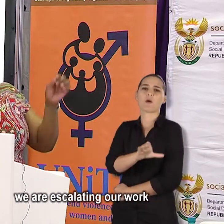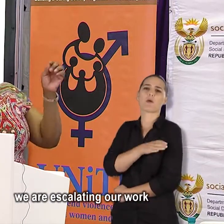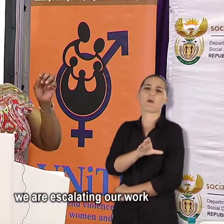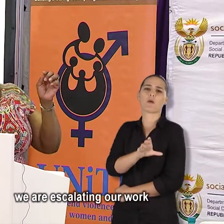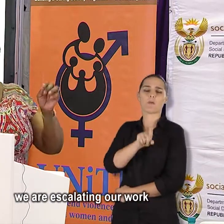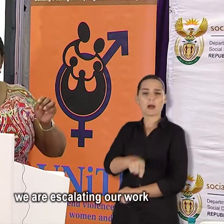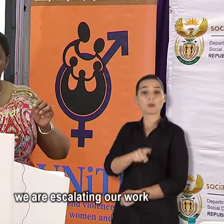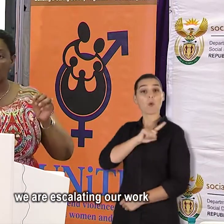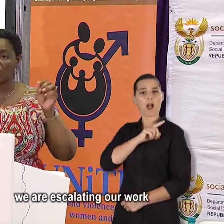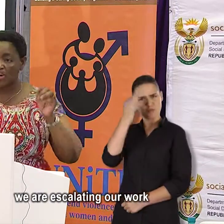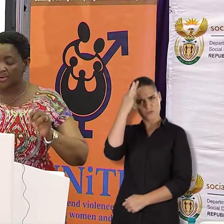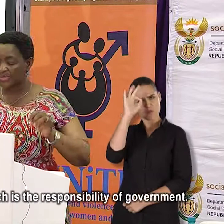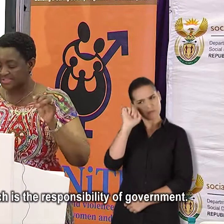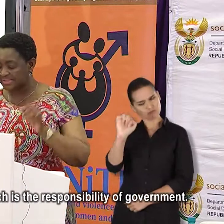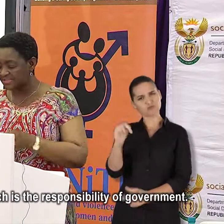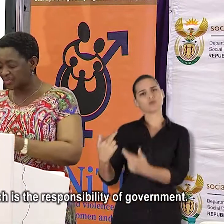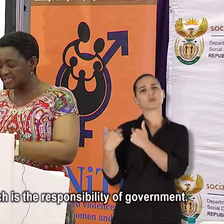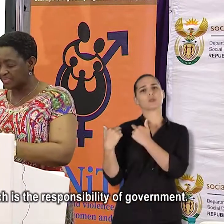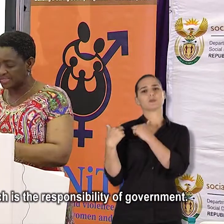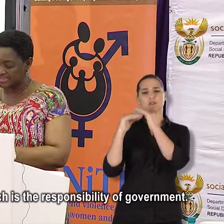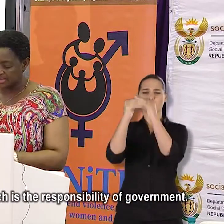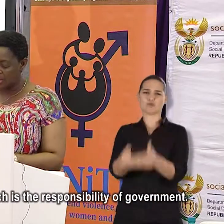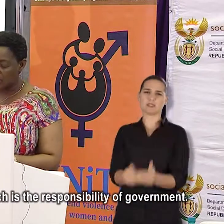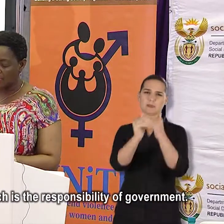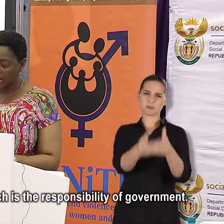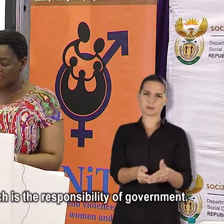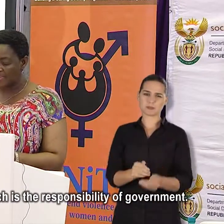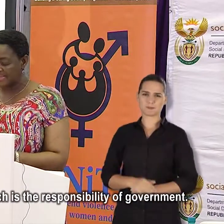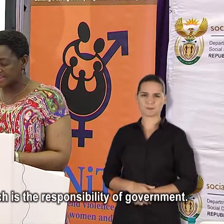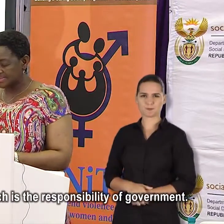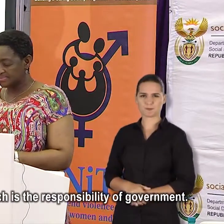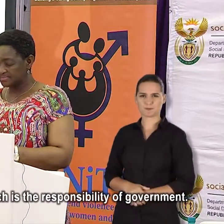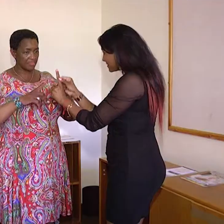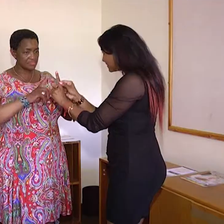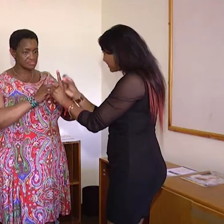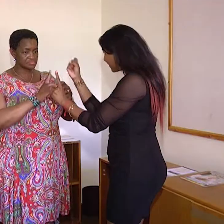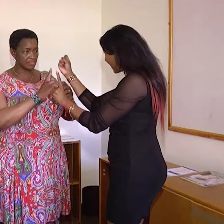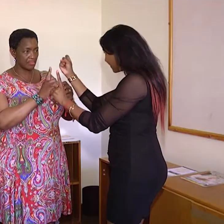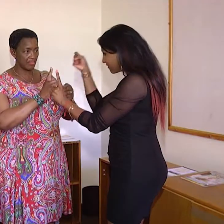We are escalating our work, which is the responsibility of government.